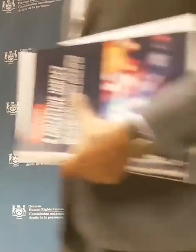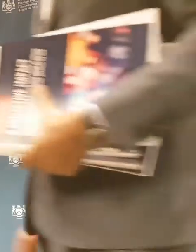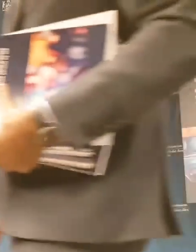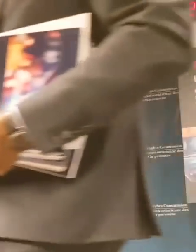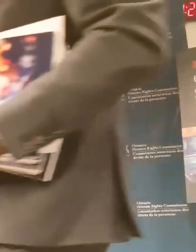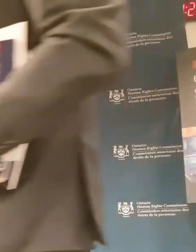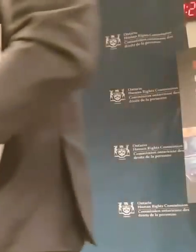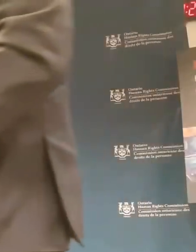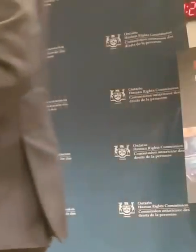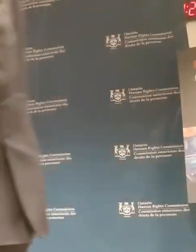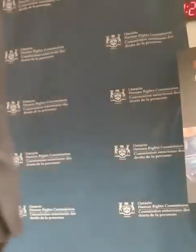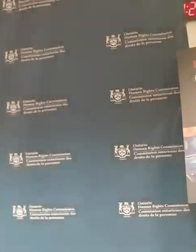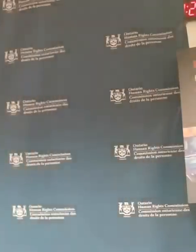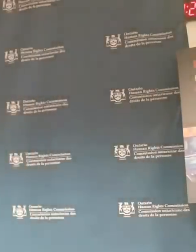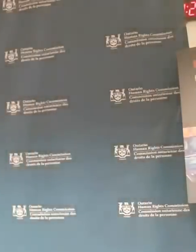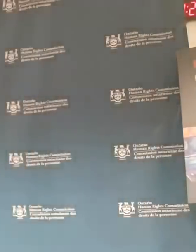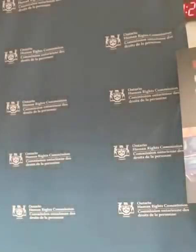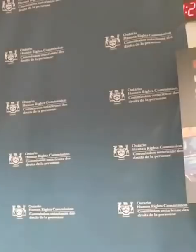Hey, how are you? Good, good.